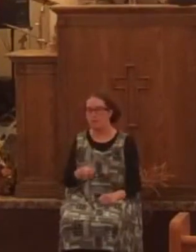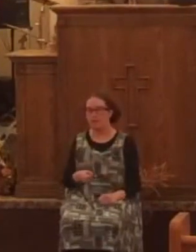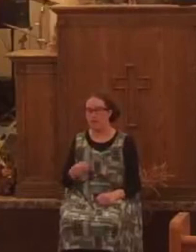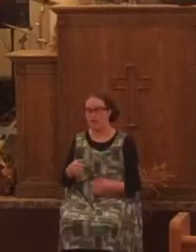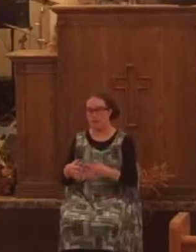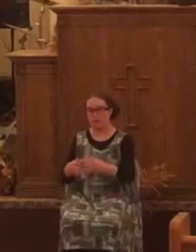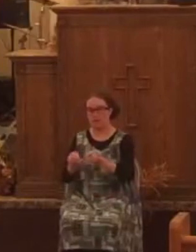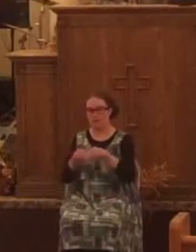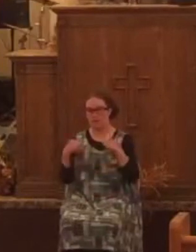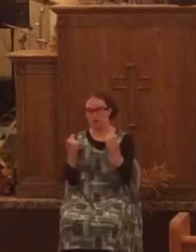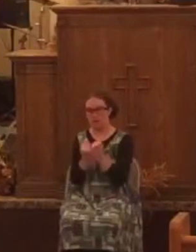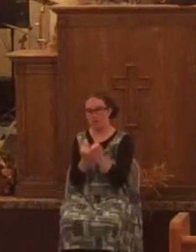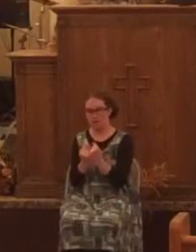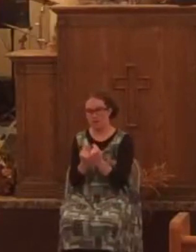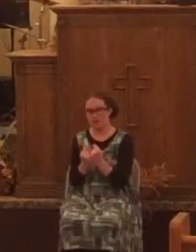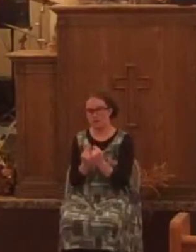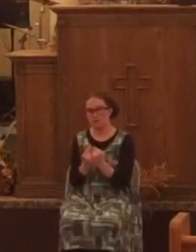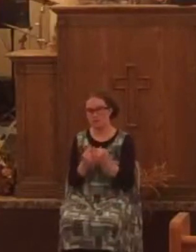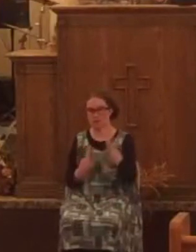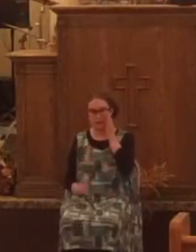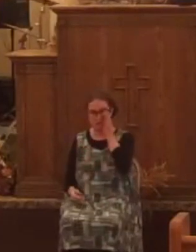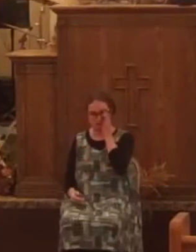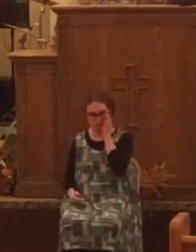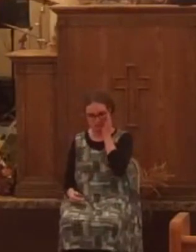herd and their soul.